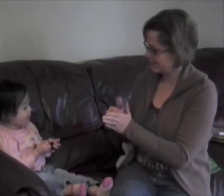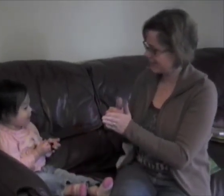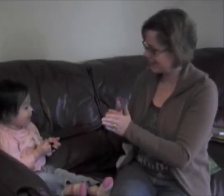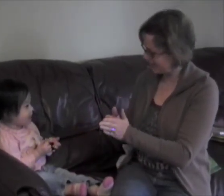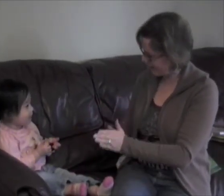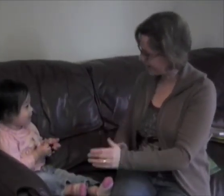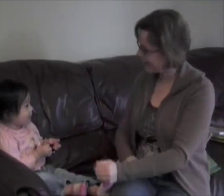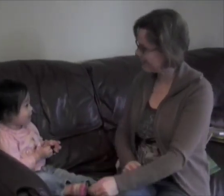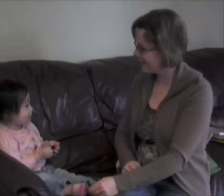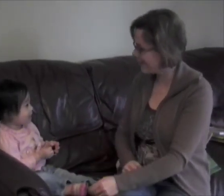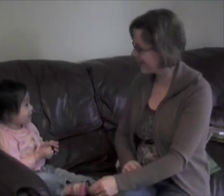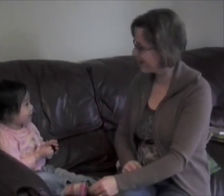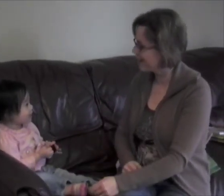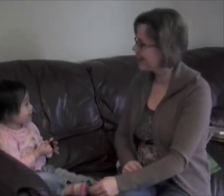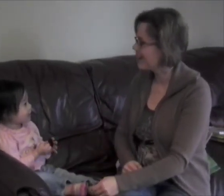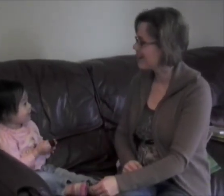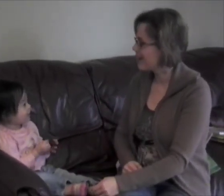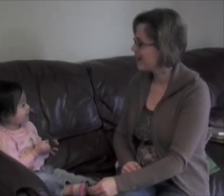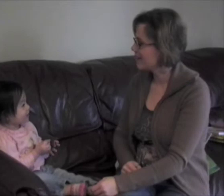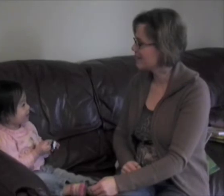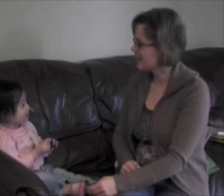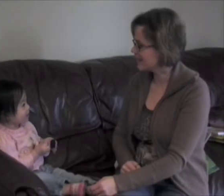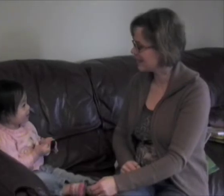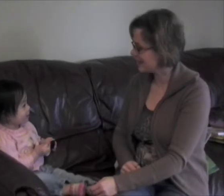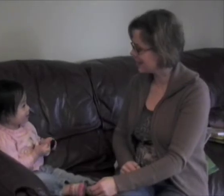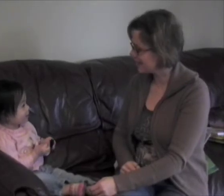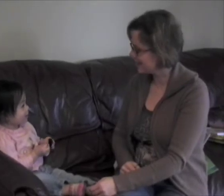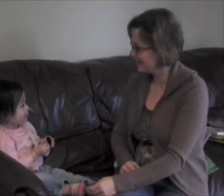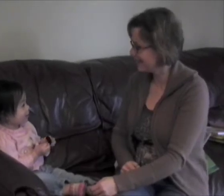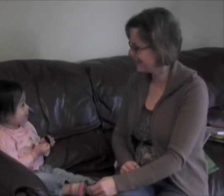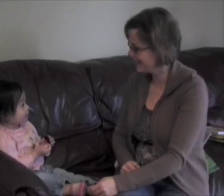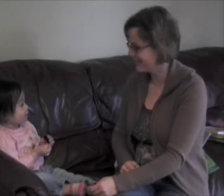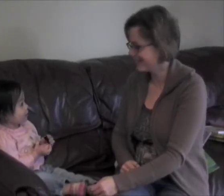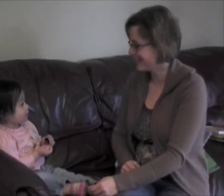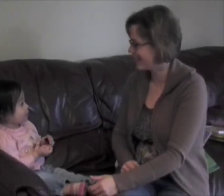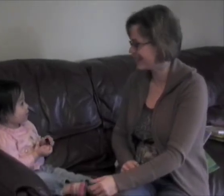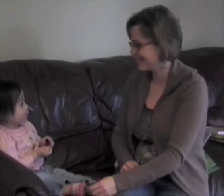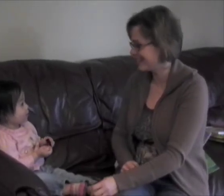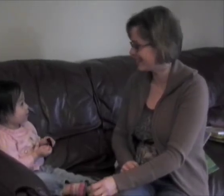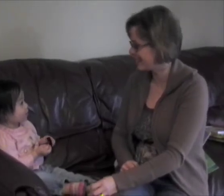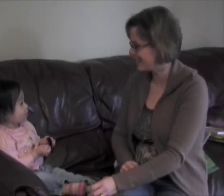Again. Again, yeah. Dizzy. Dizzy? I'm not gonna get dizzy.